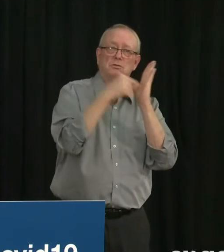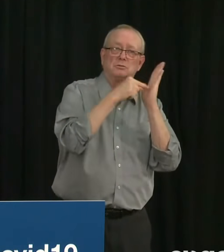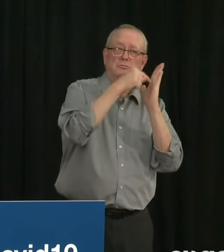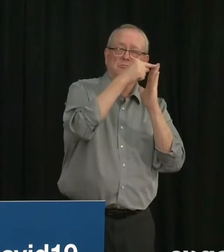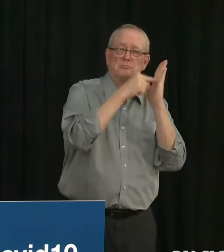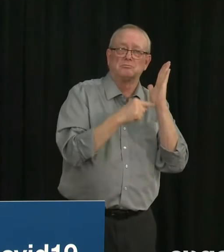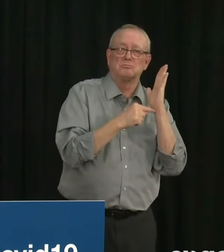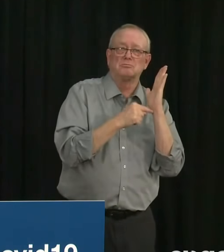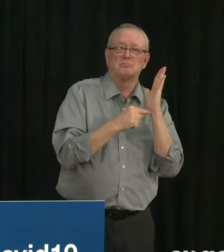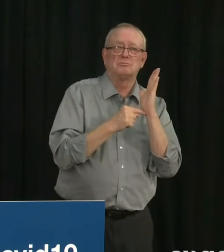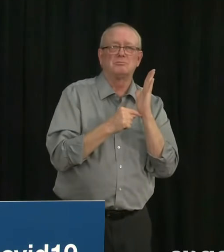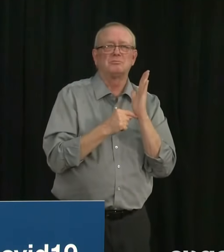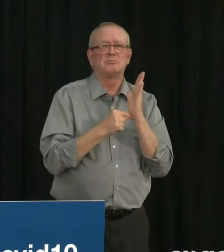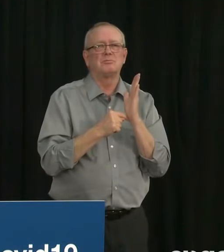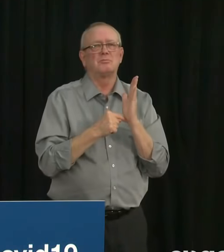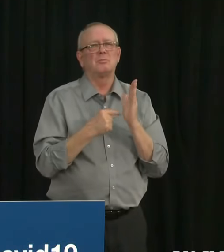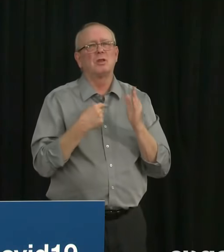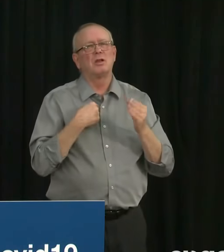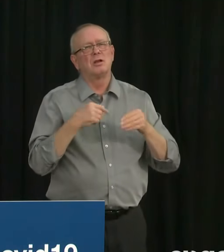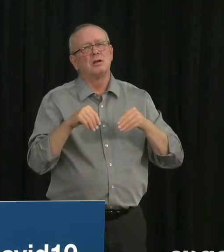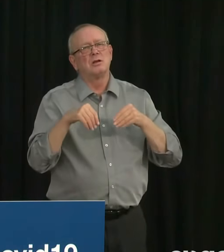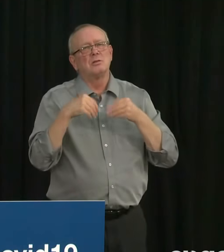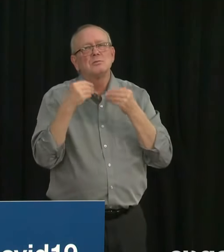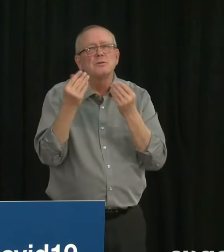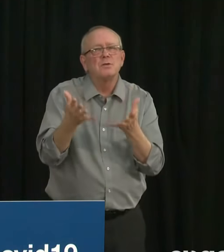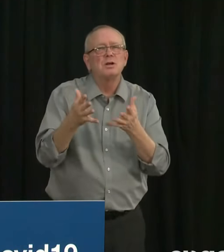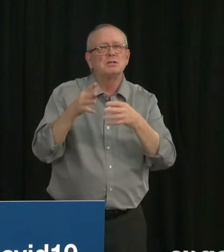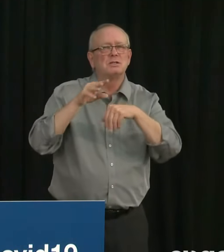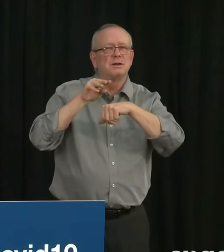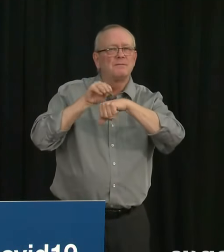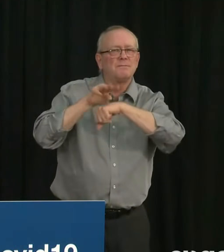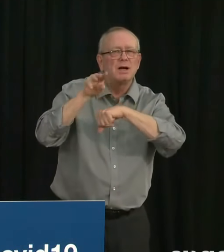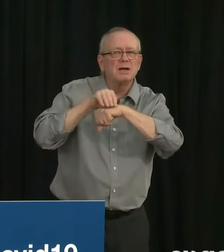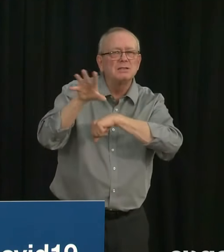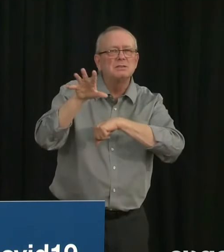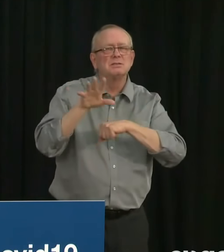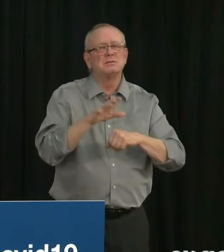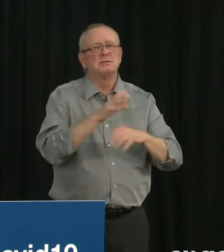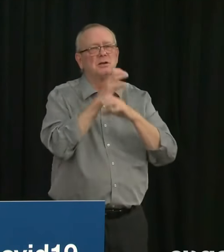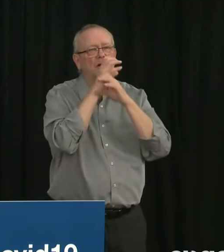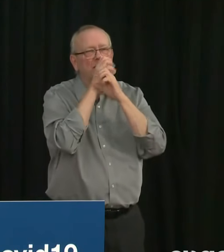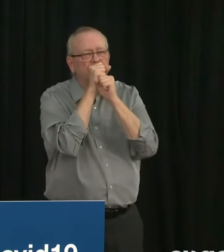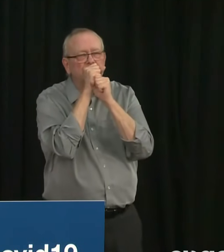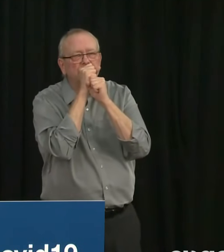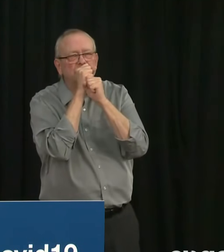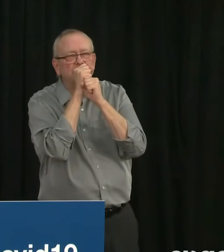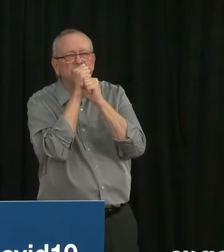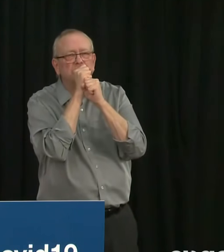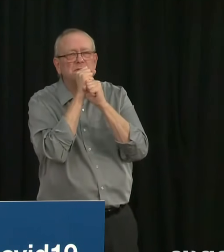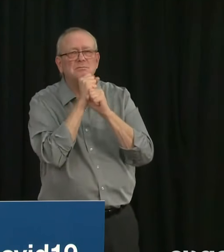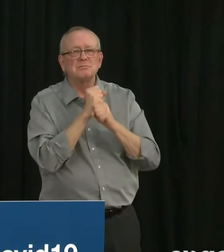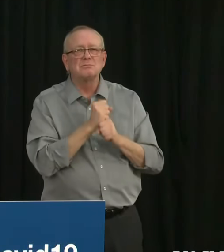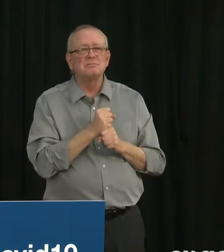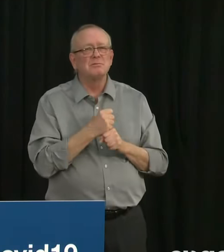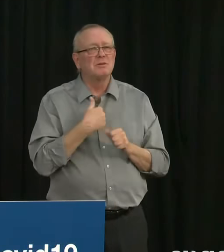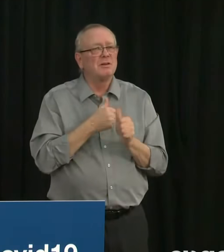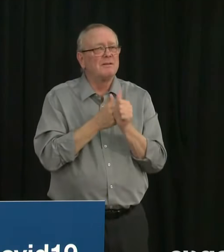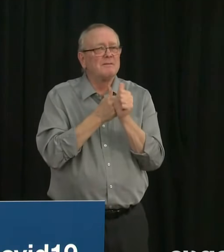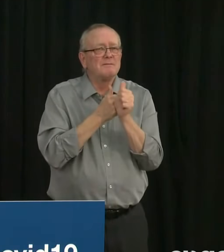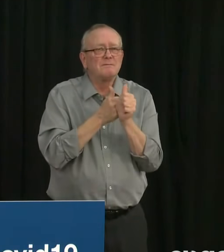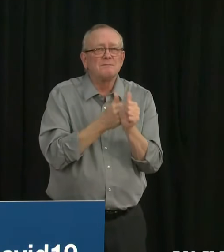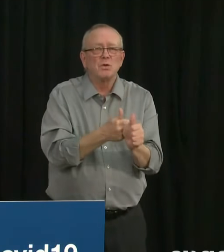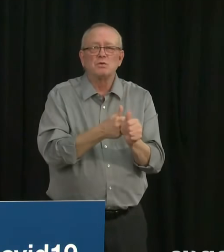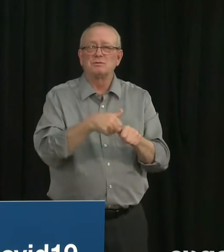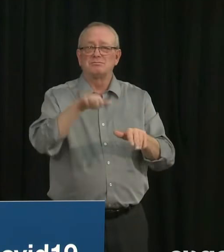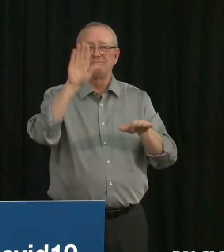to provide that advice in confidence. And so we follow our oath again as those